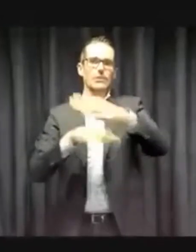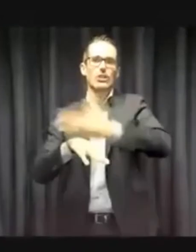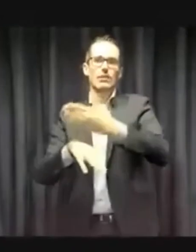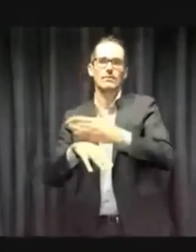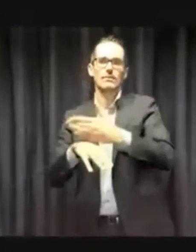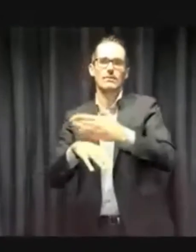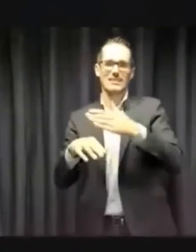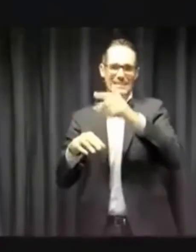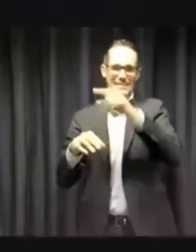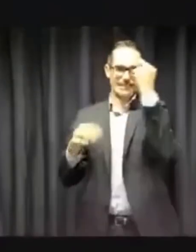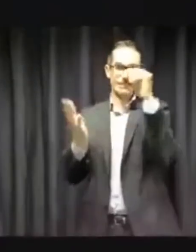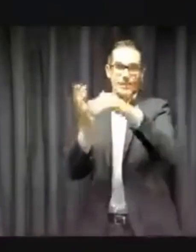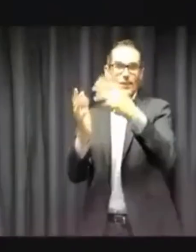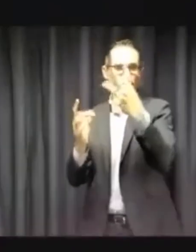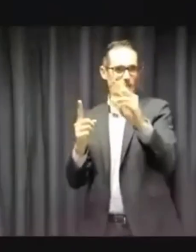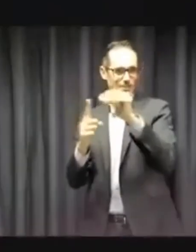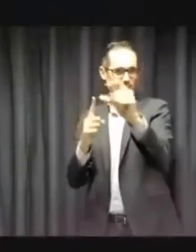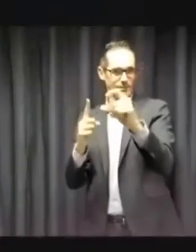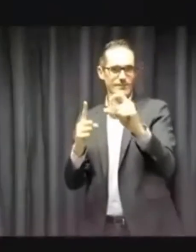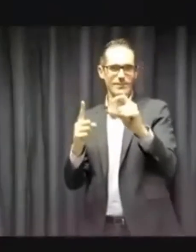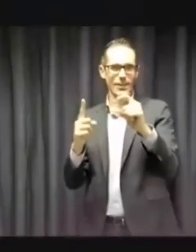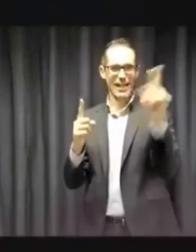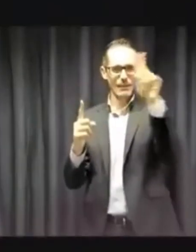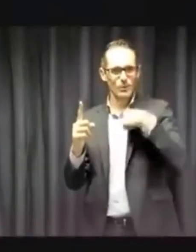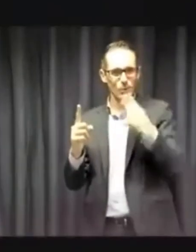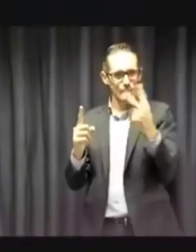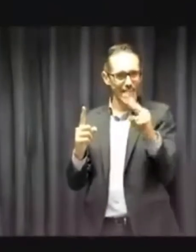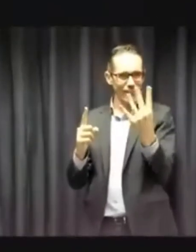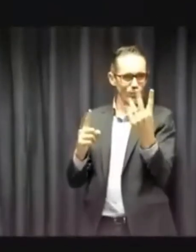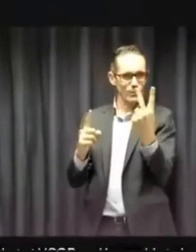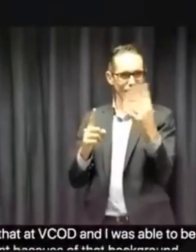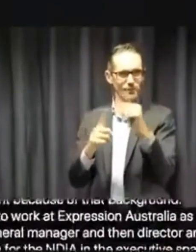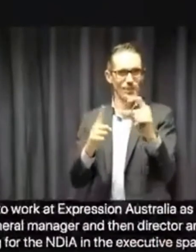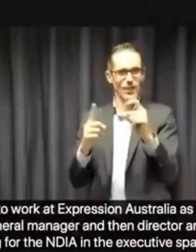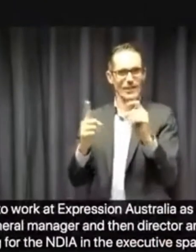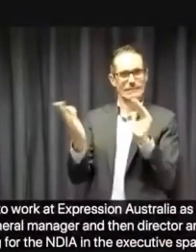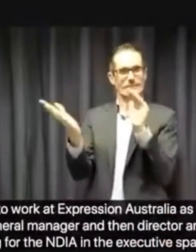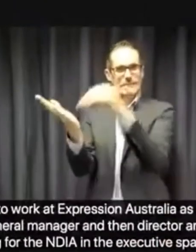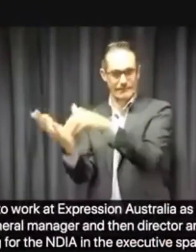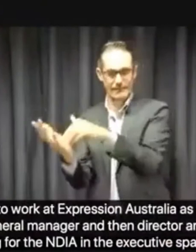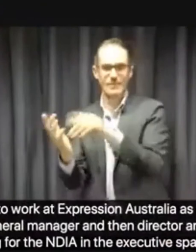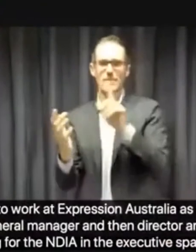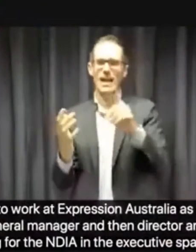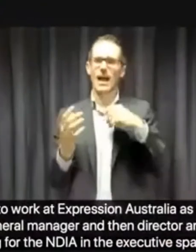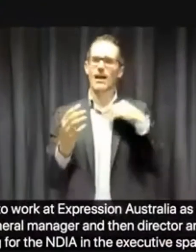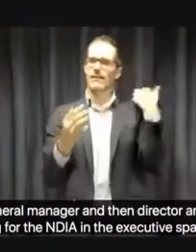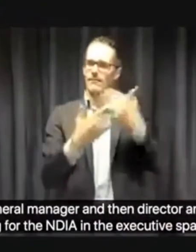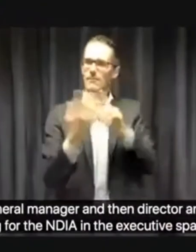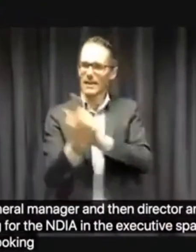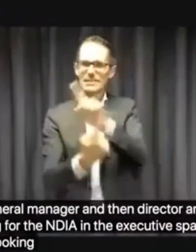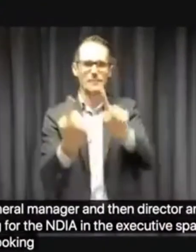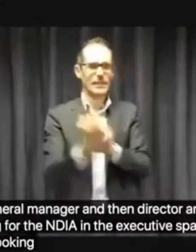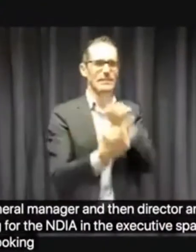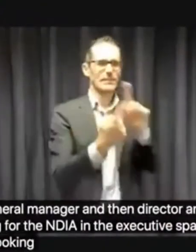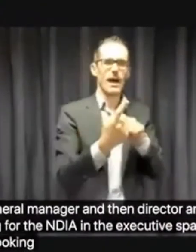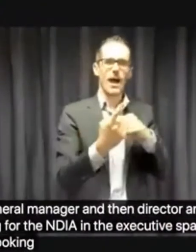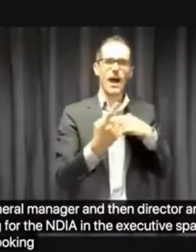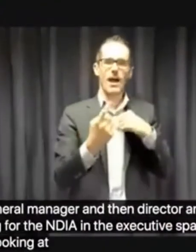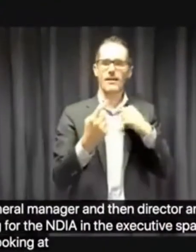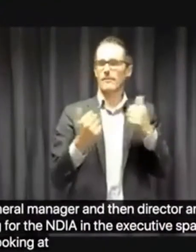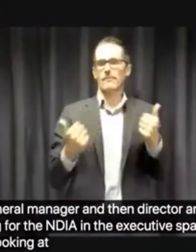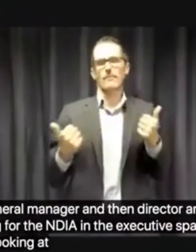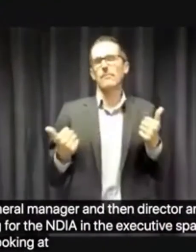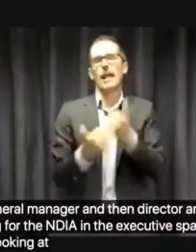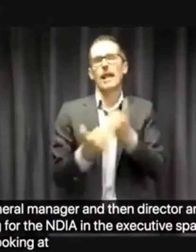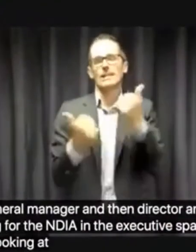So getting a large percentage of those, we're looking at 30%. To the workforce, it's about 25% to increase the number of people with